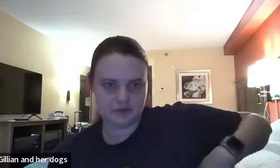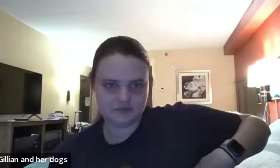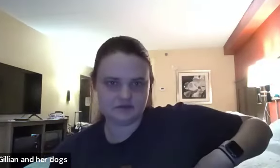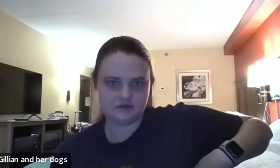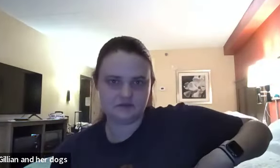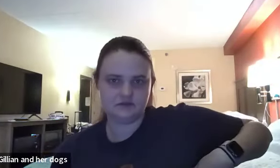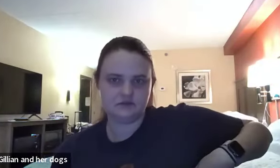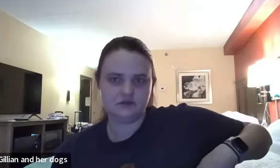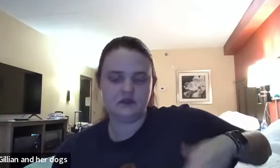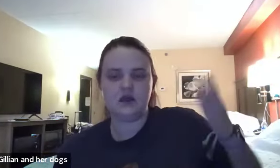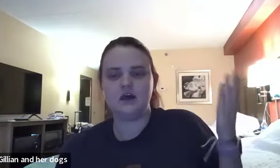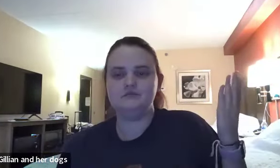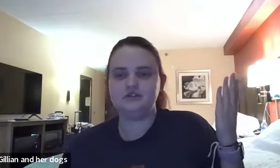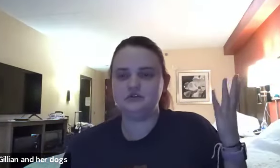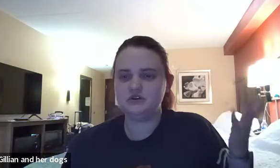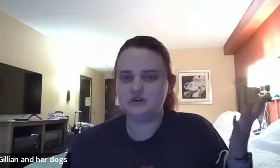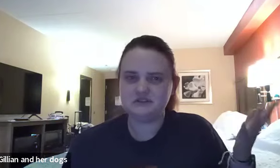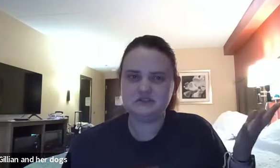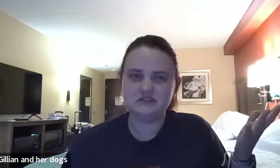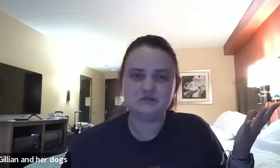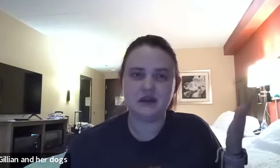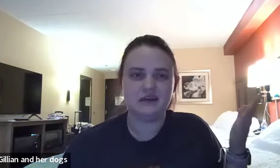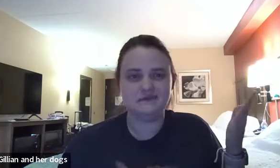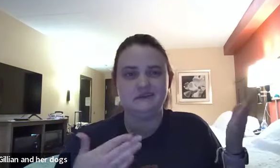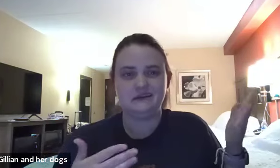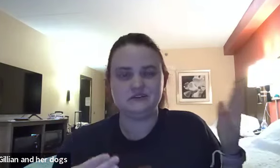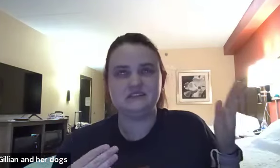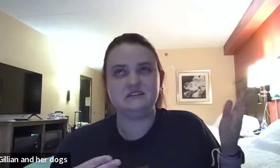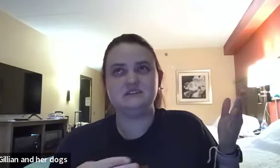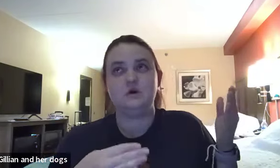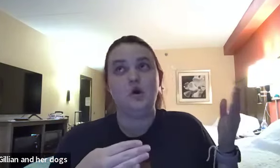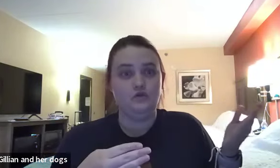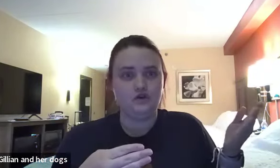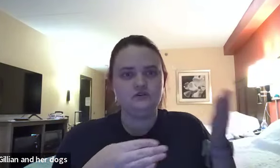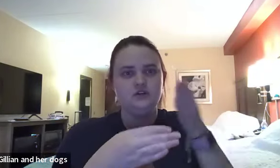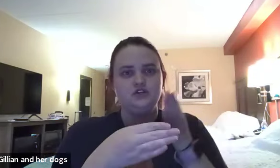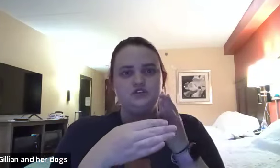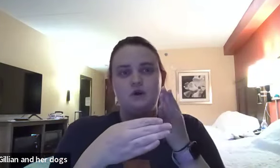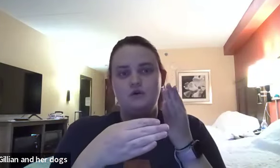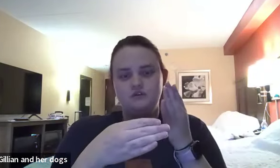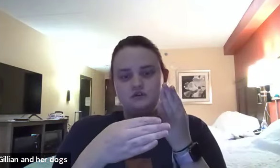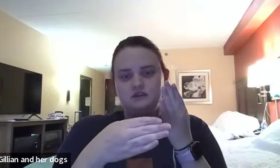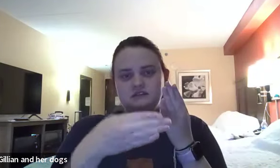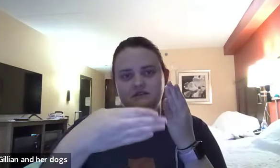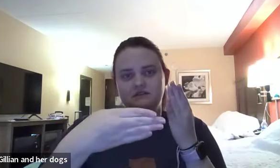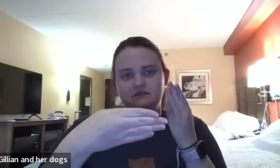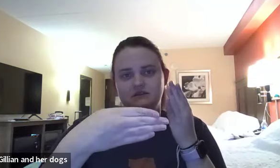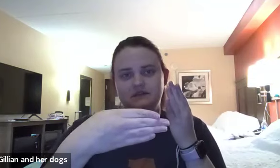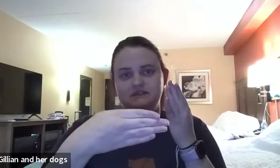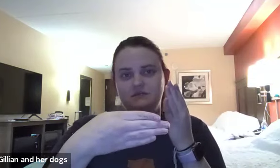overslept. But you could also do, I could see this as well, over. So over is on dominant